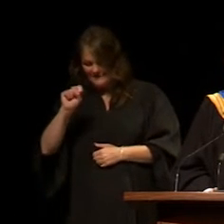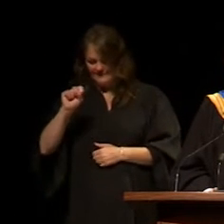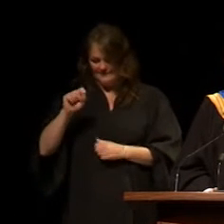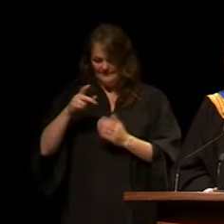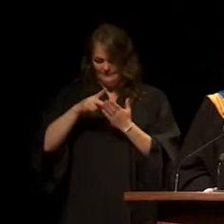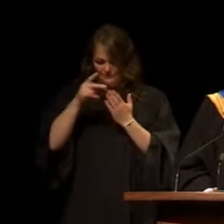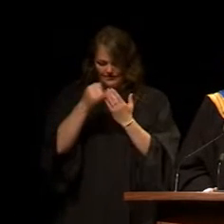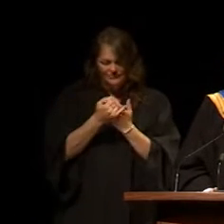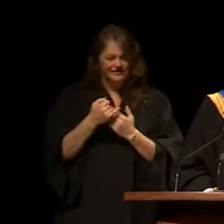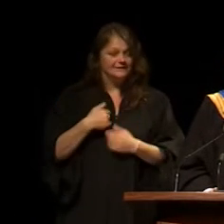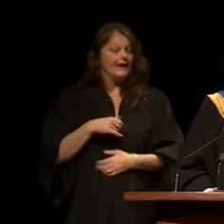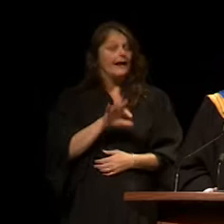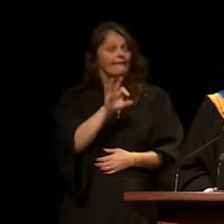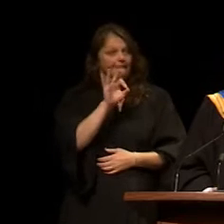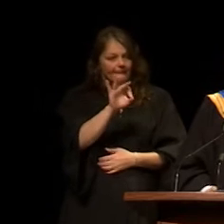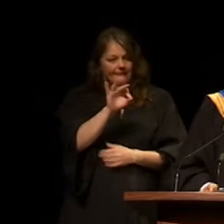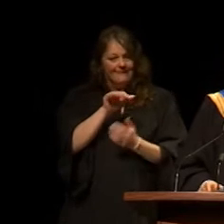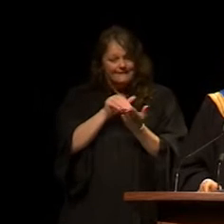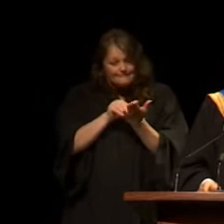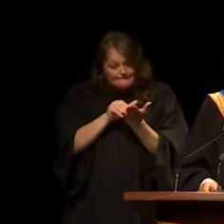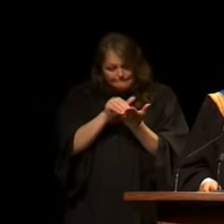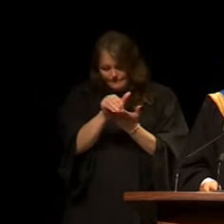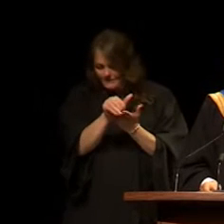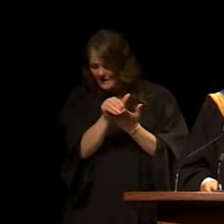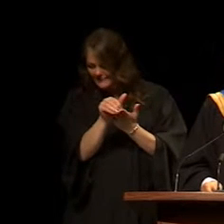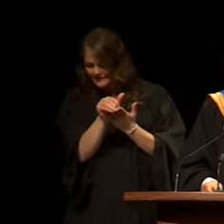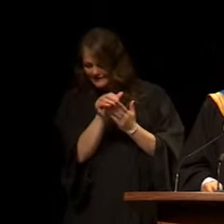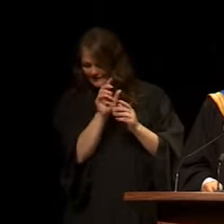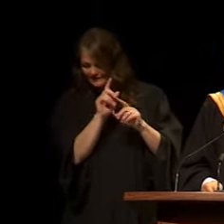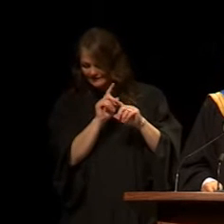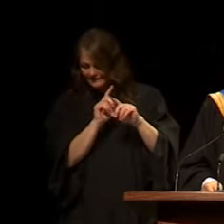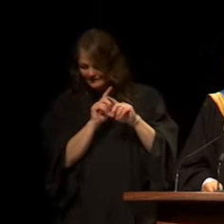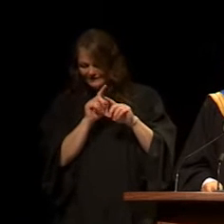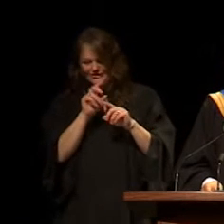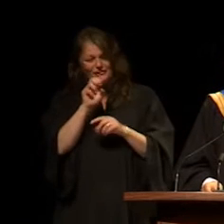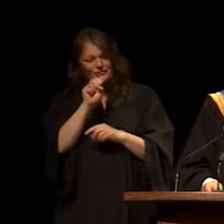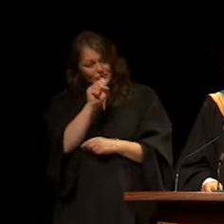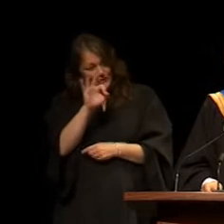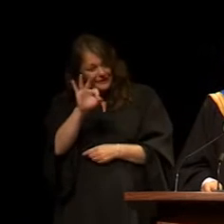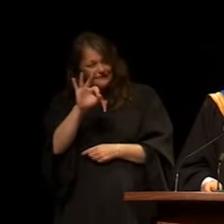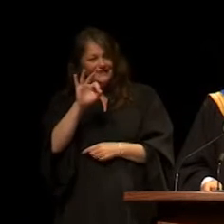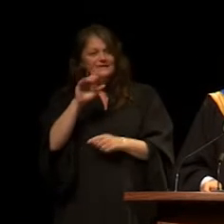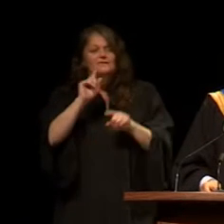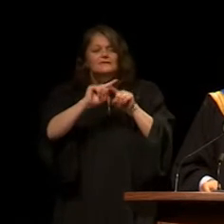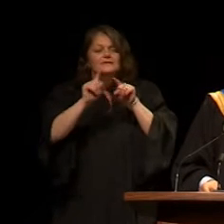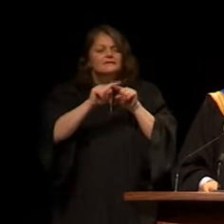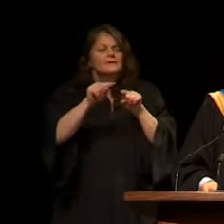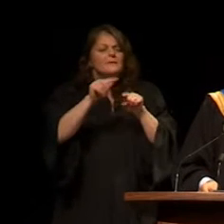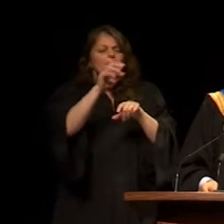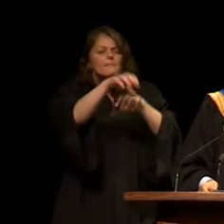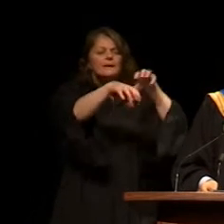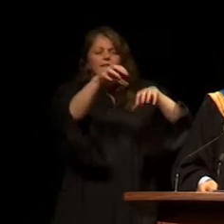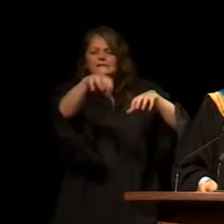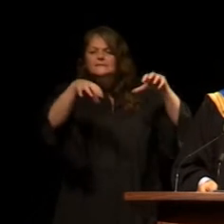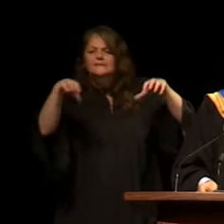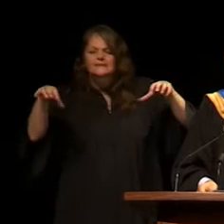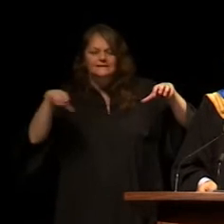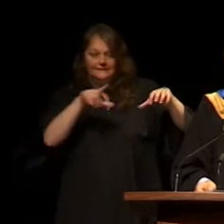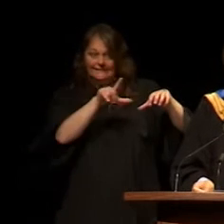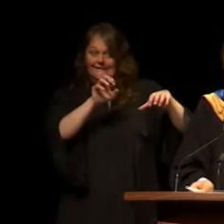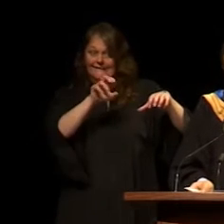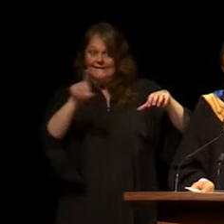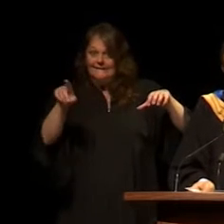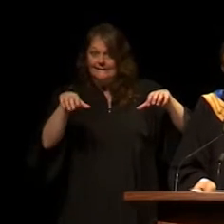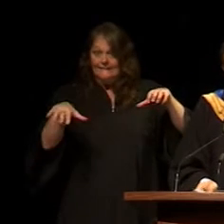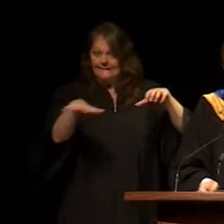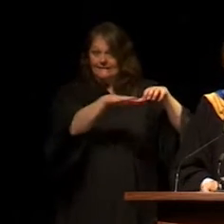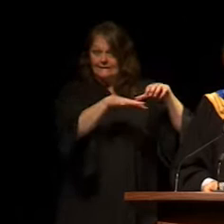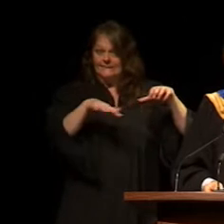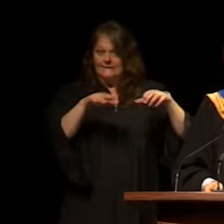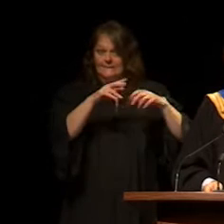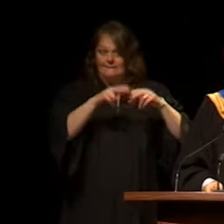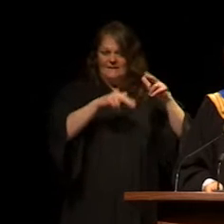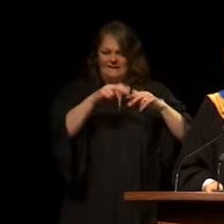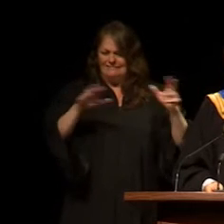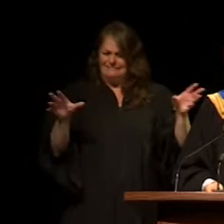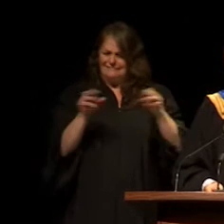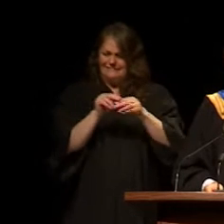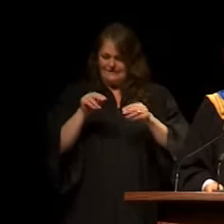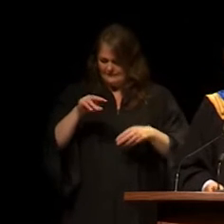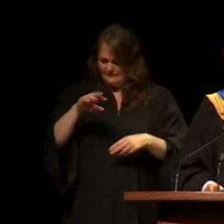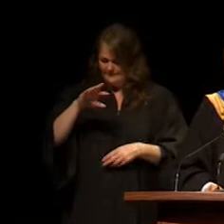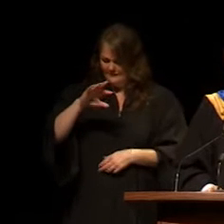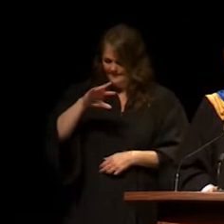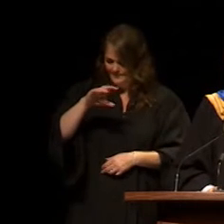square foot in LEED certified buildings, and LEED stands for